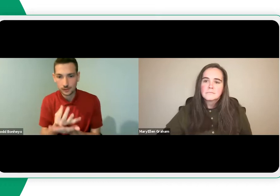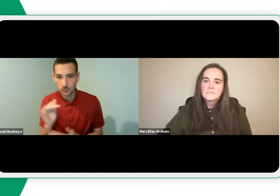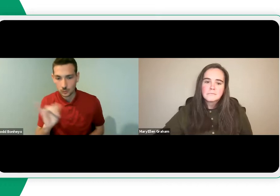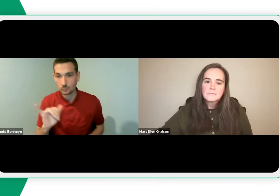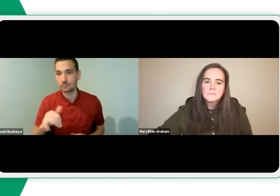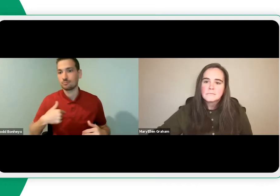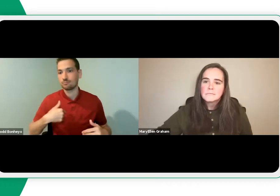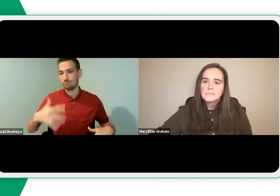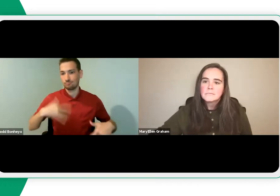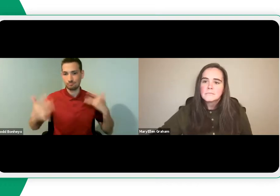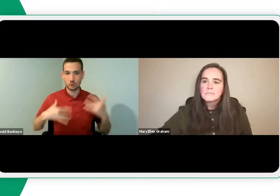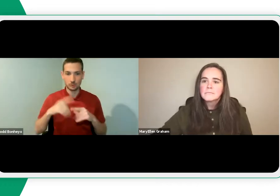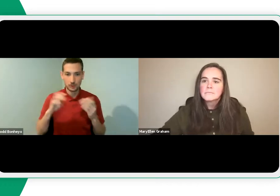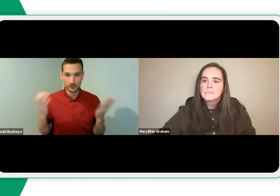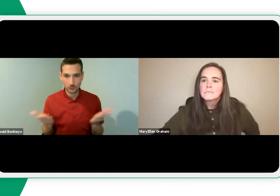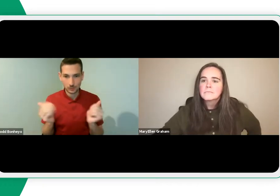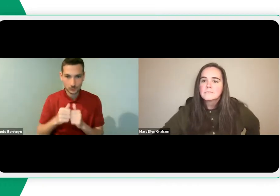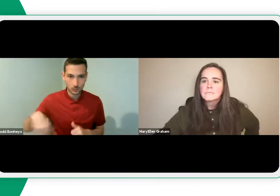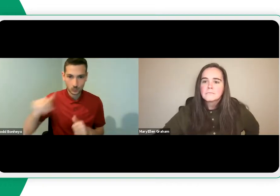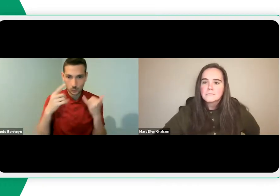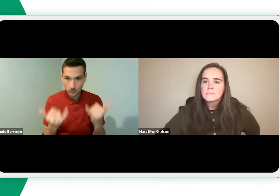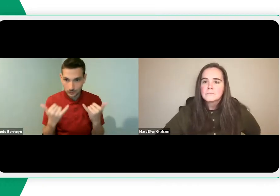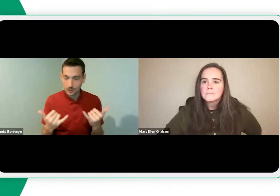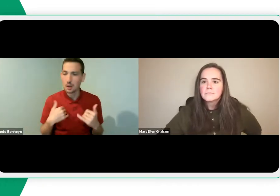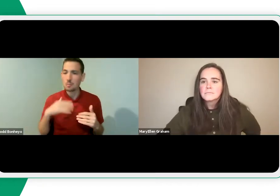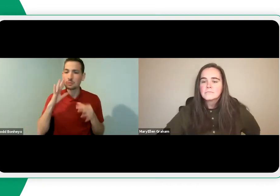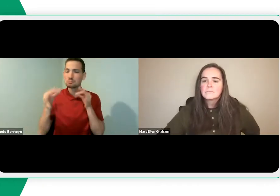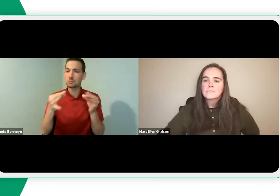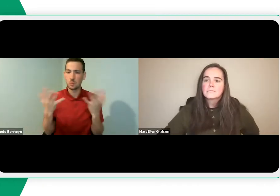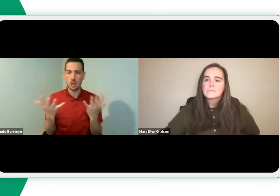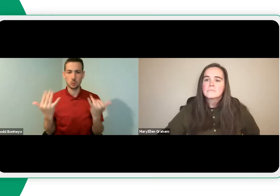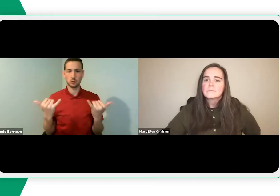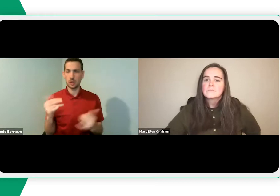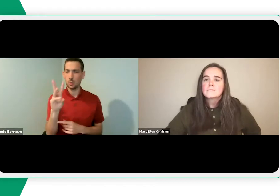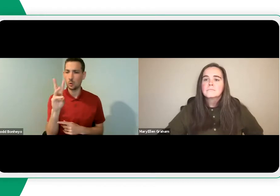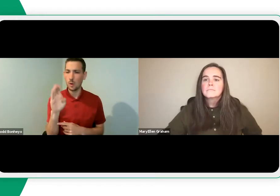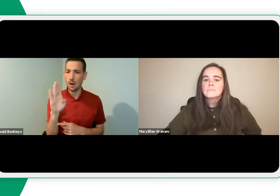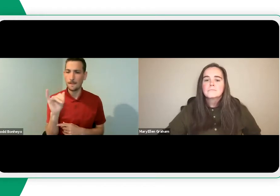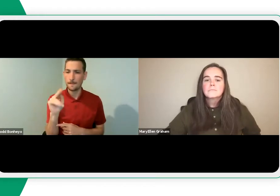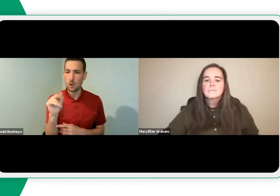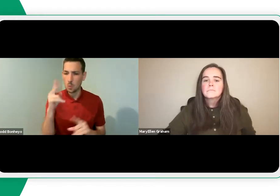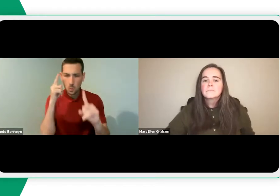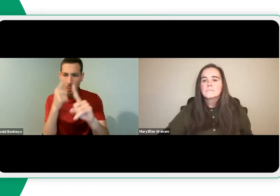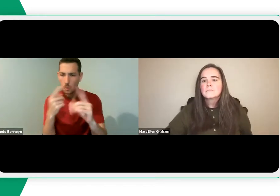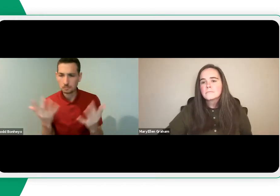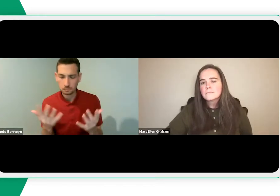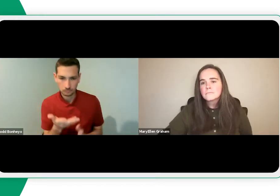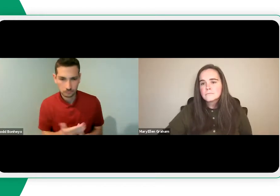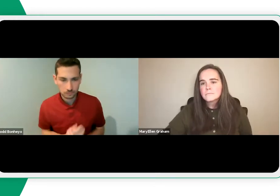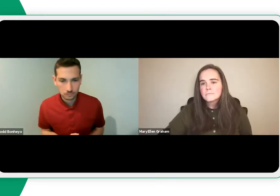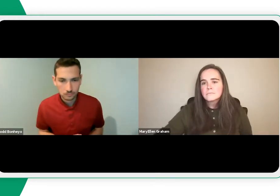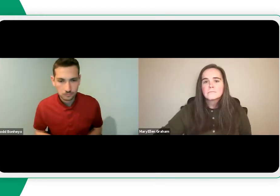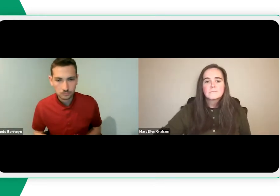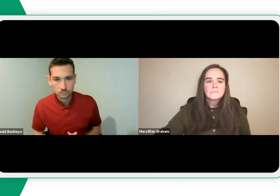that I work in is personal finance. And so I'm really excited to be here tonight to talk about today's presentation. And that's what